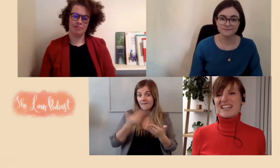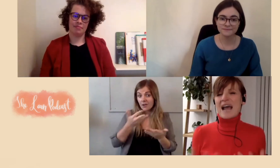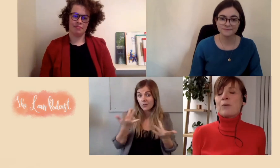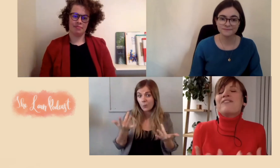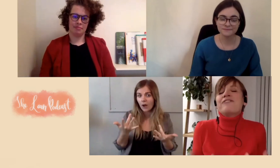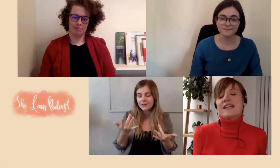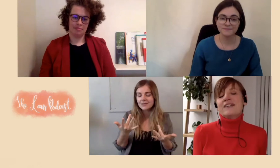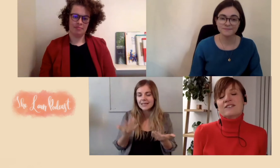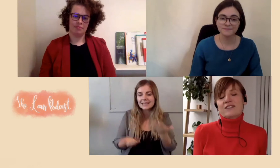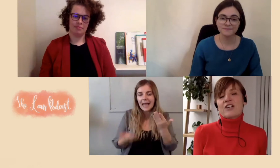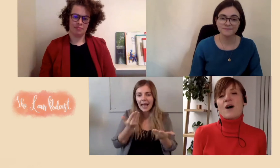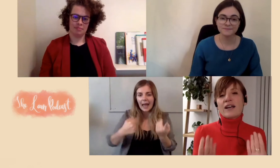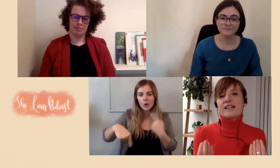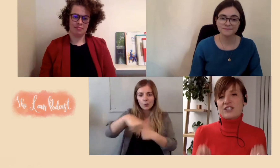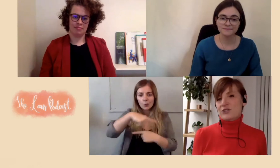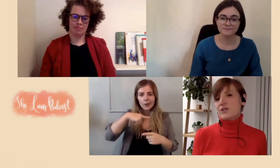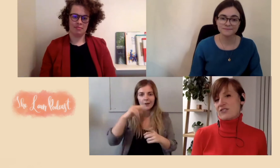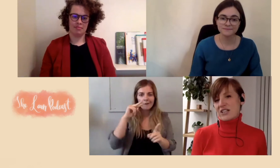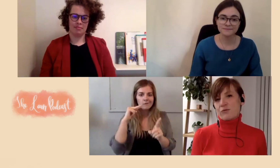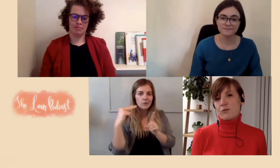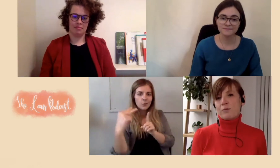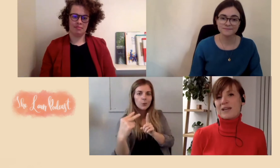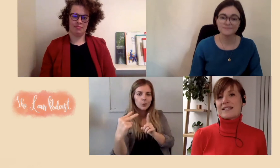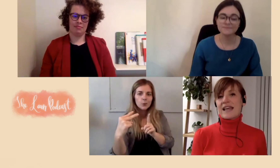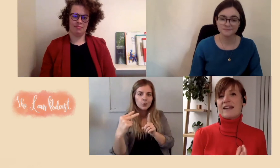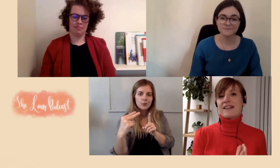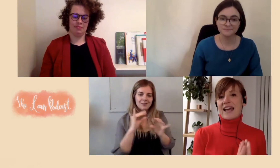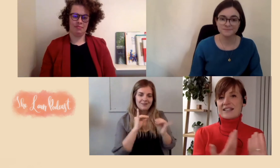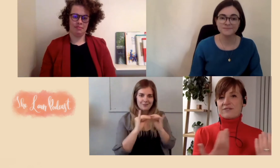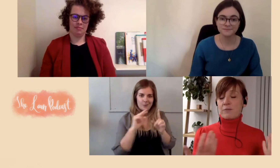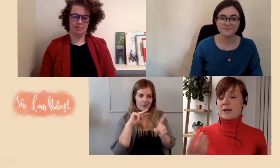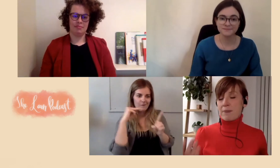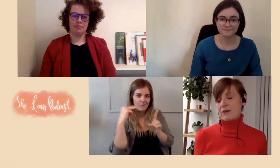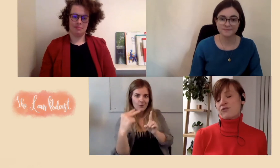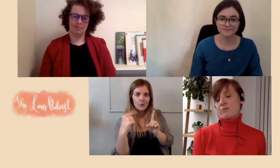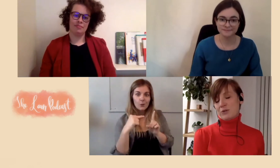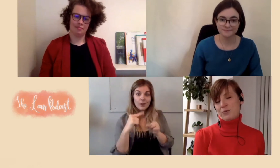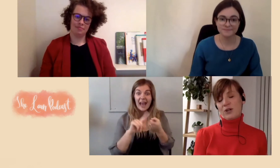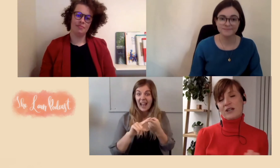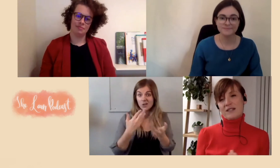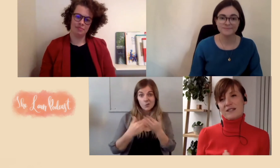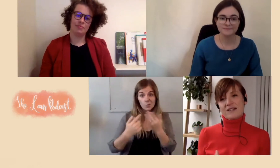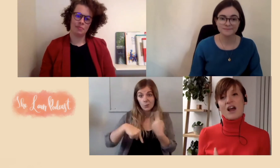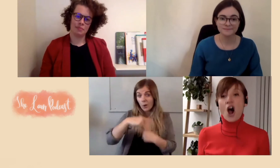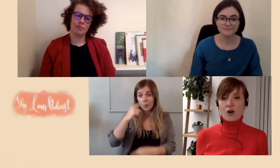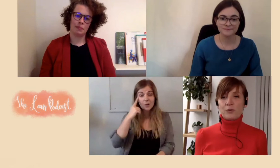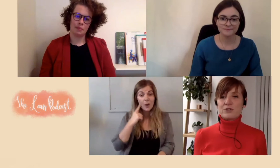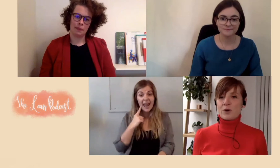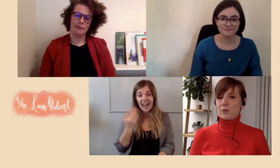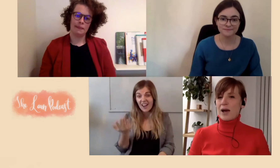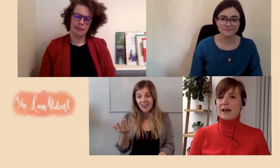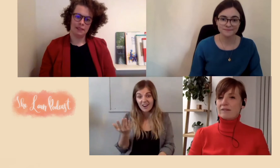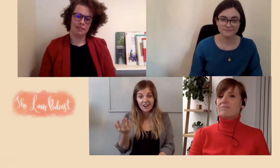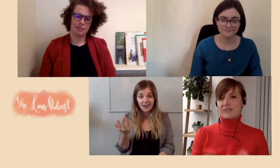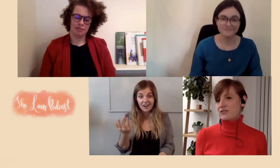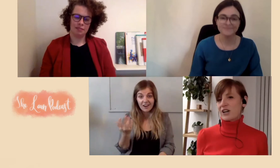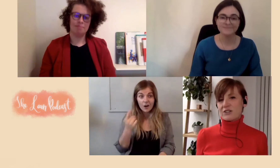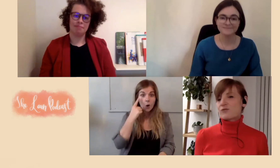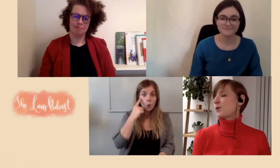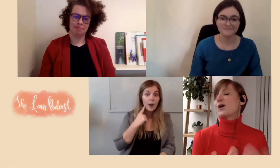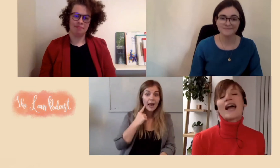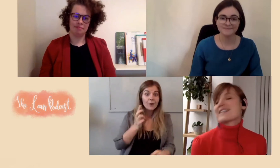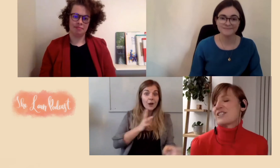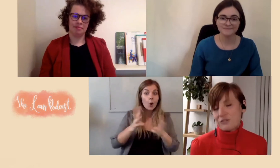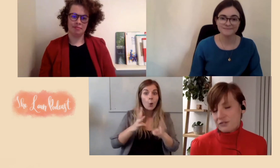how we're seen, and how, for example, what we wear. Wearing